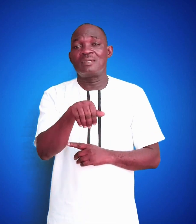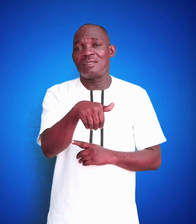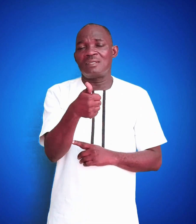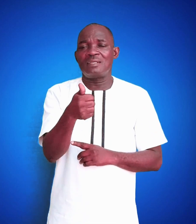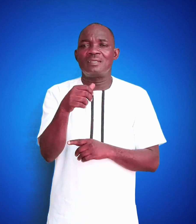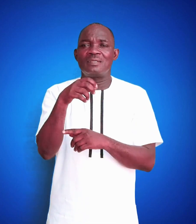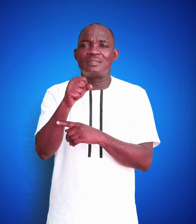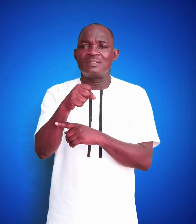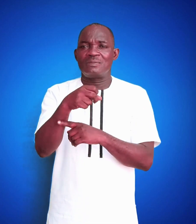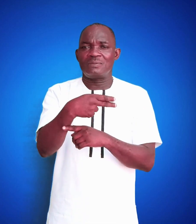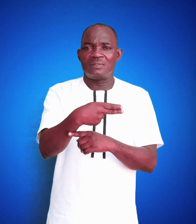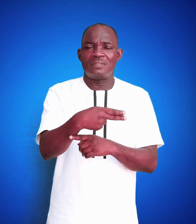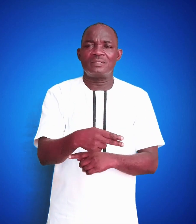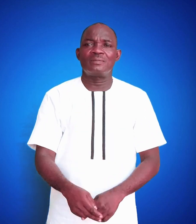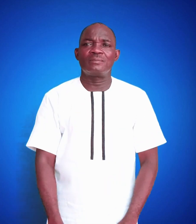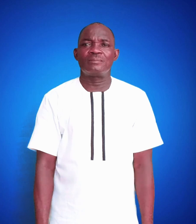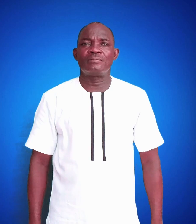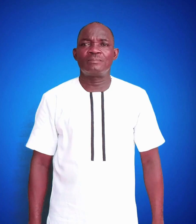other stakeholders.